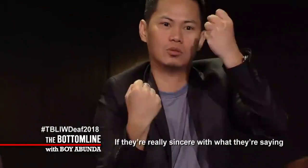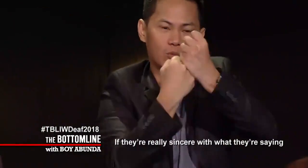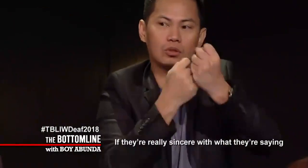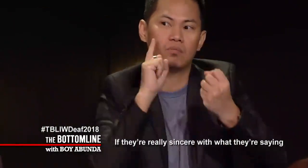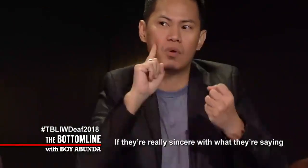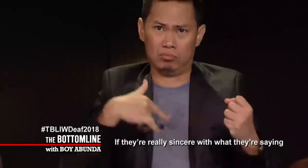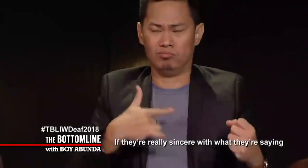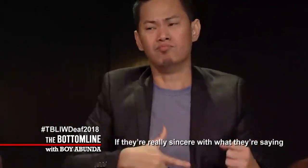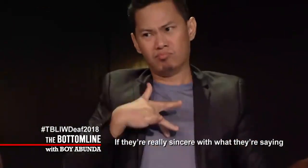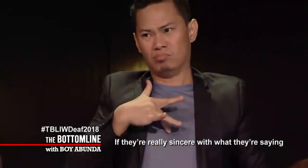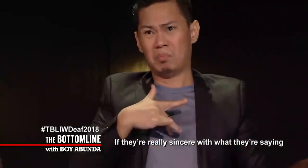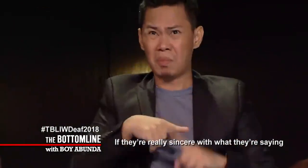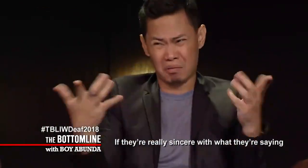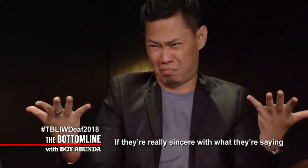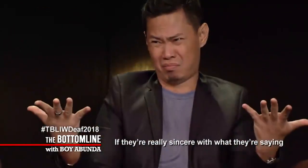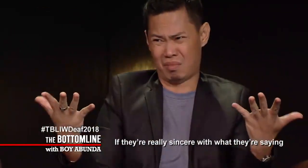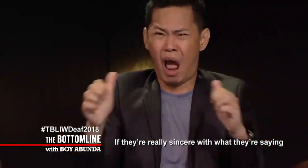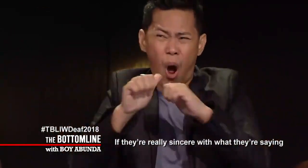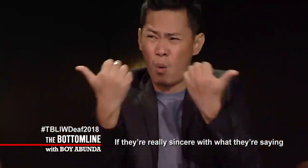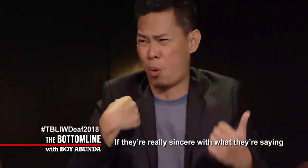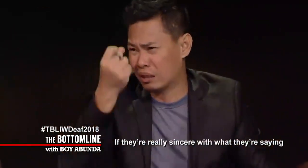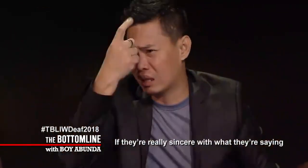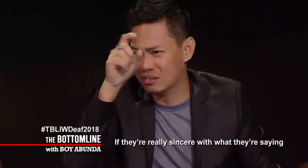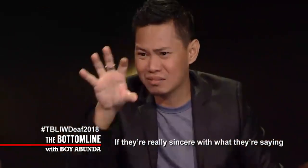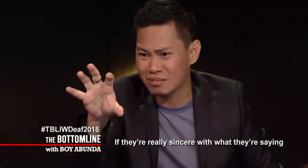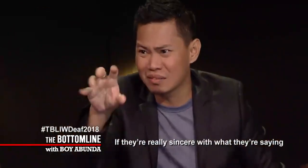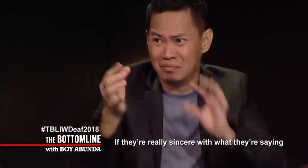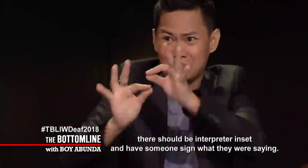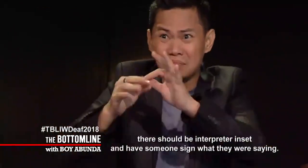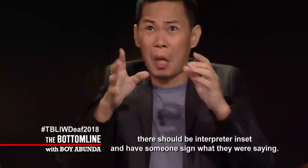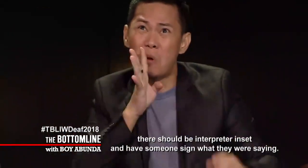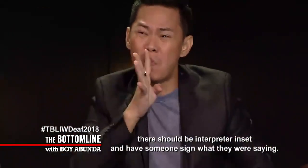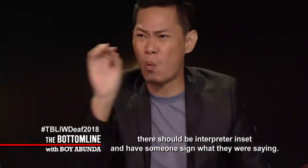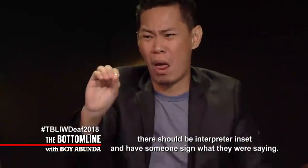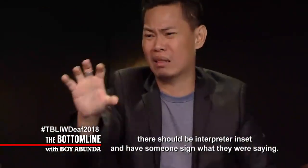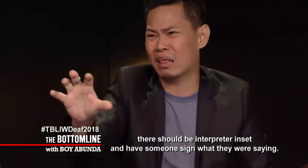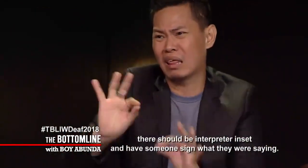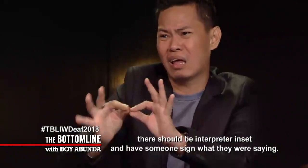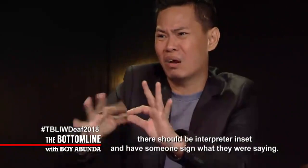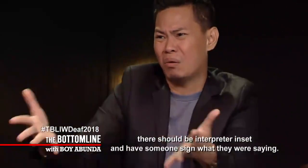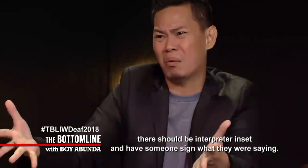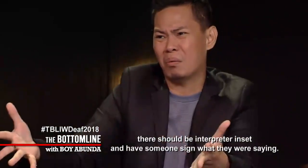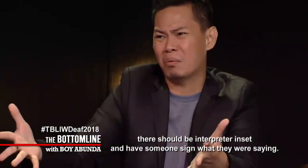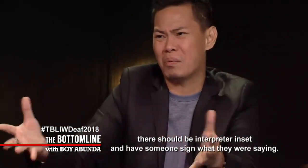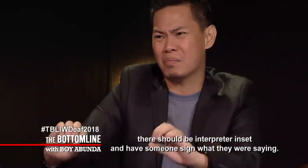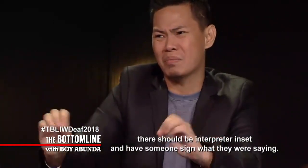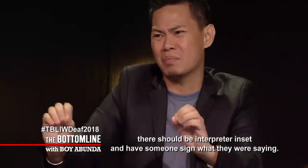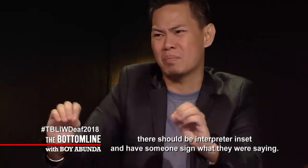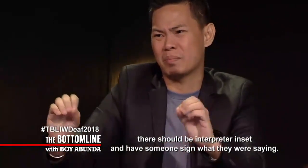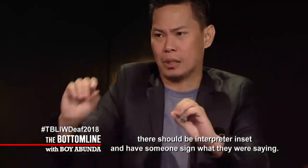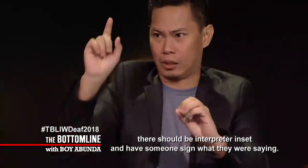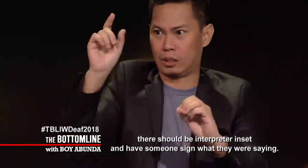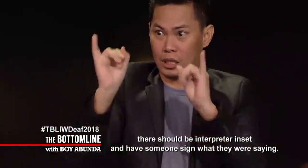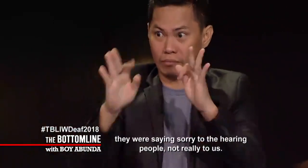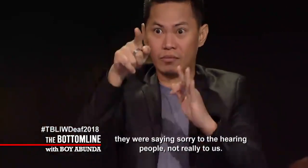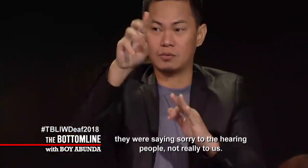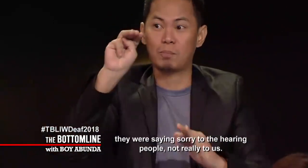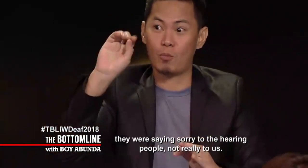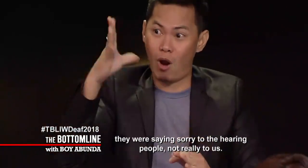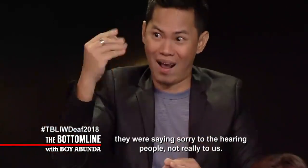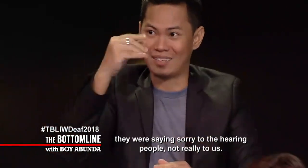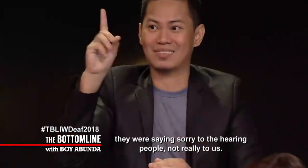po if they were really sincere in what they were saying, sana may interpreter in set. They got someone to sign what they were saying.